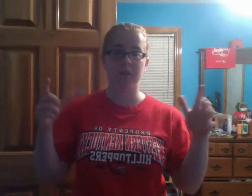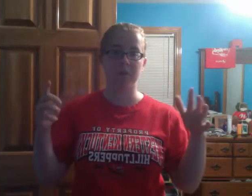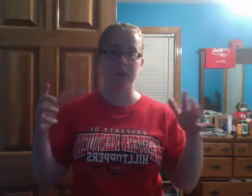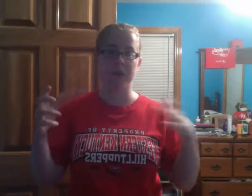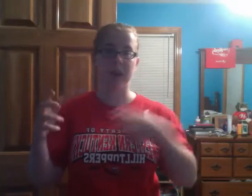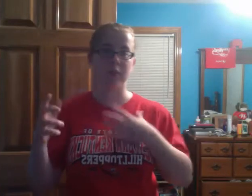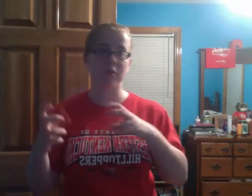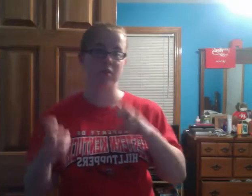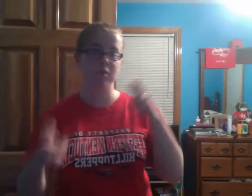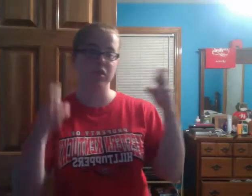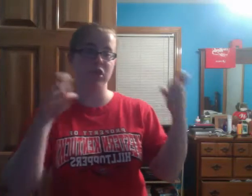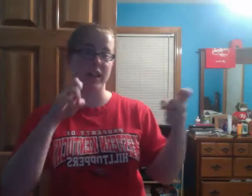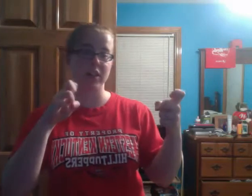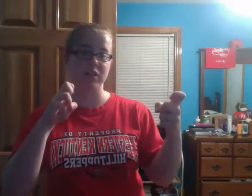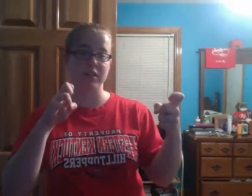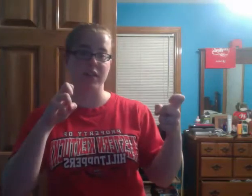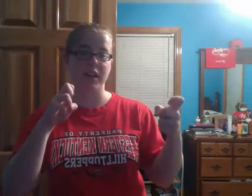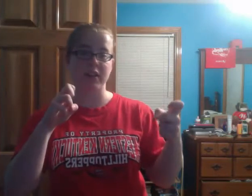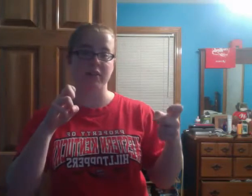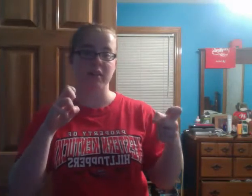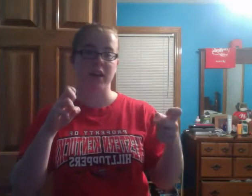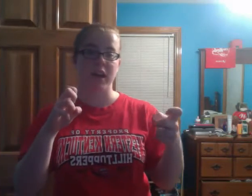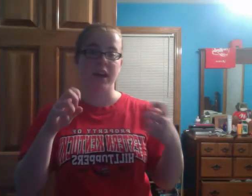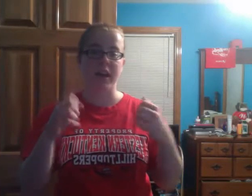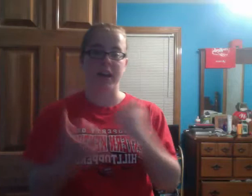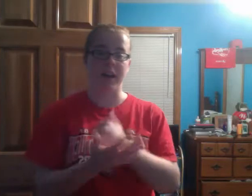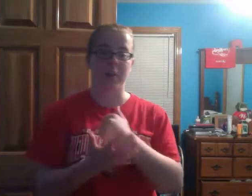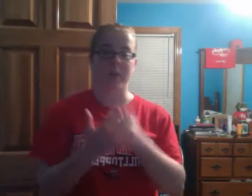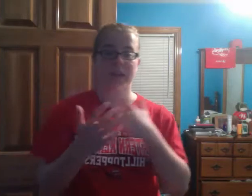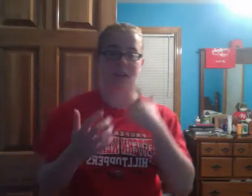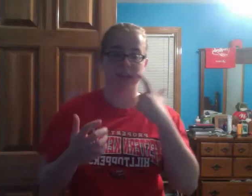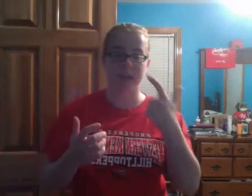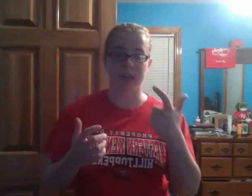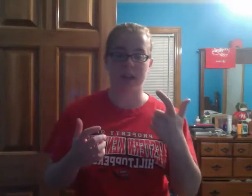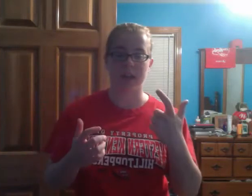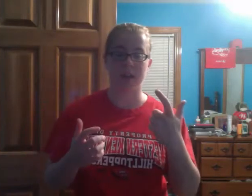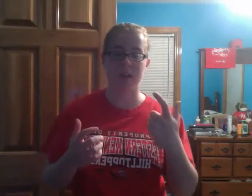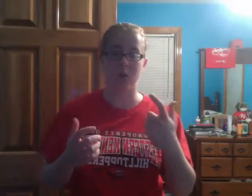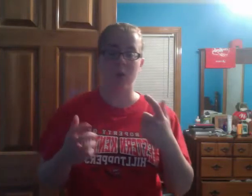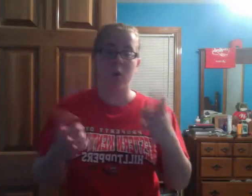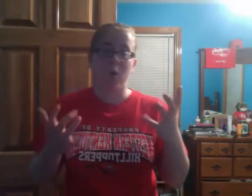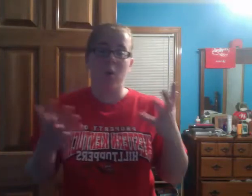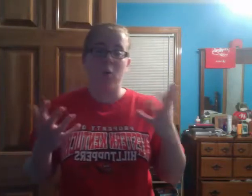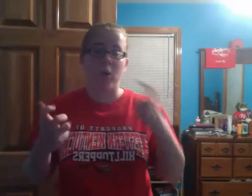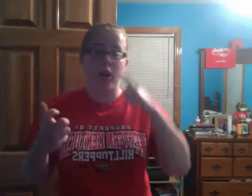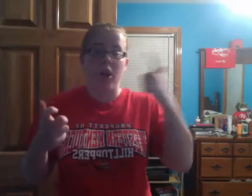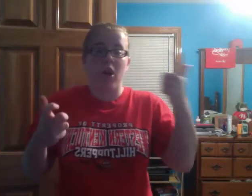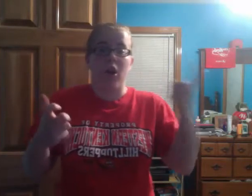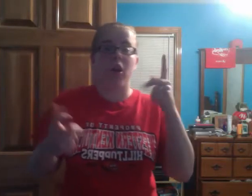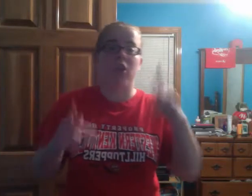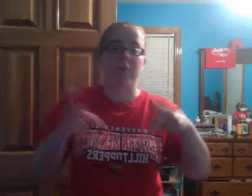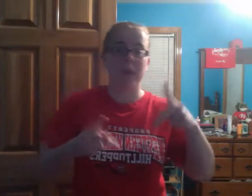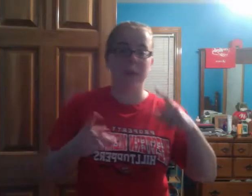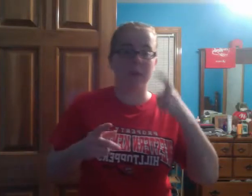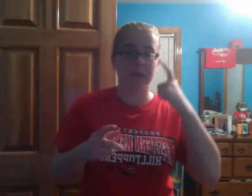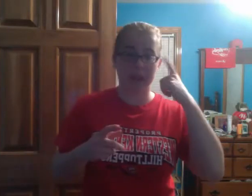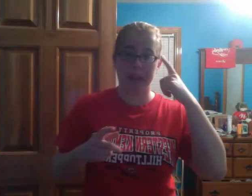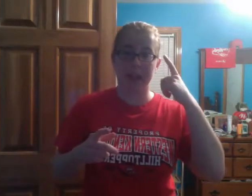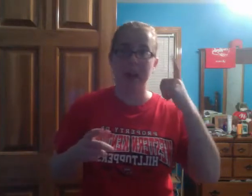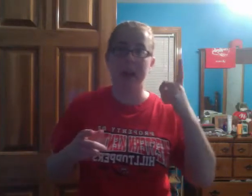was like I was changing sides, and it helped me see what other people think